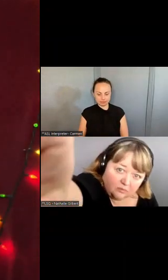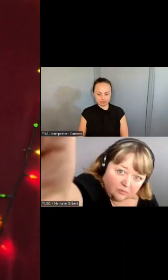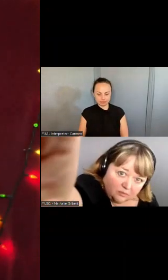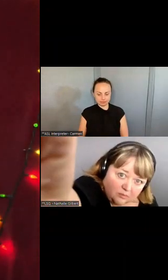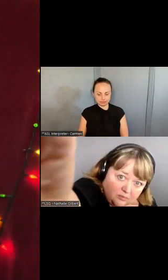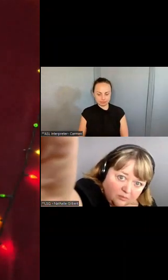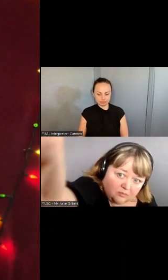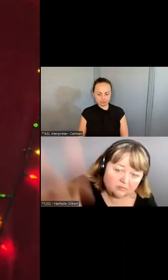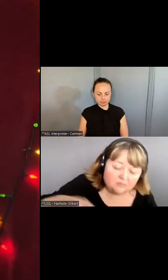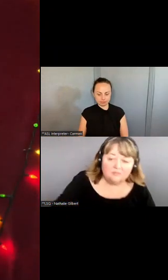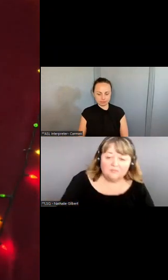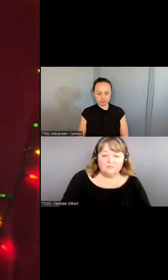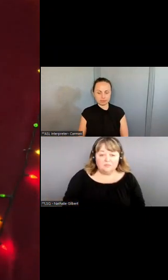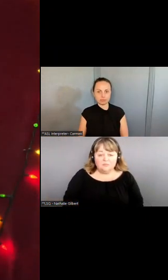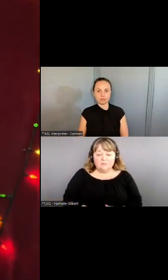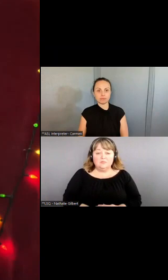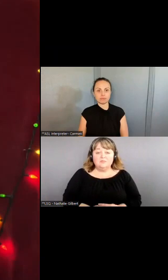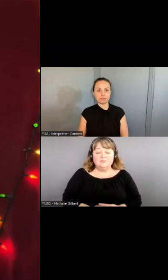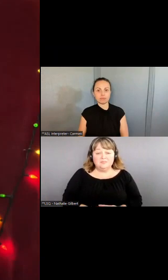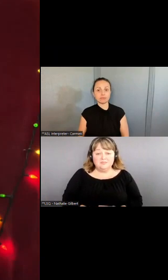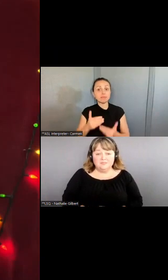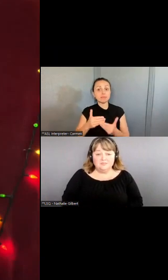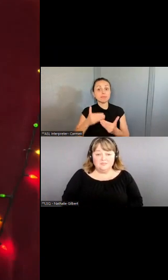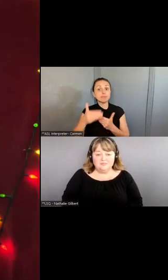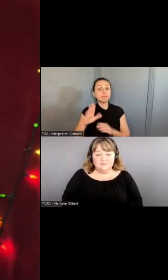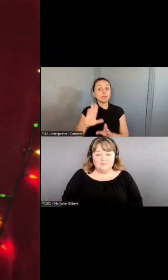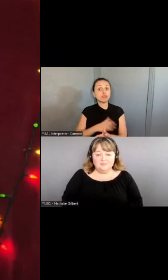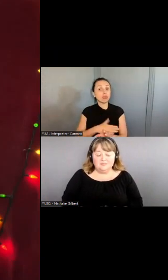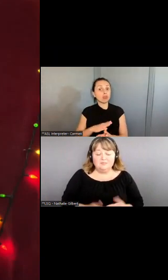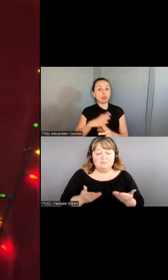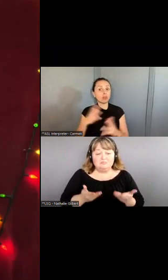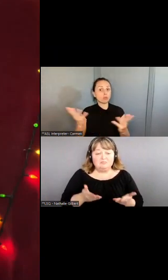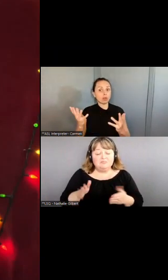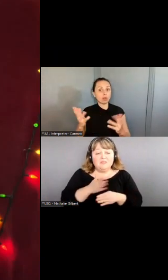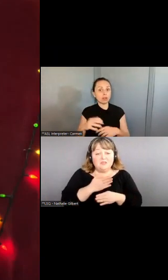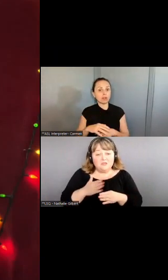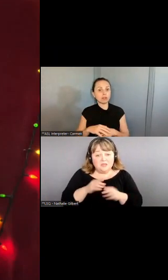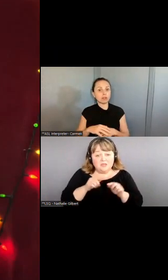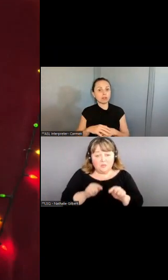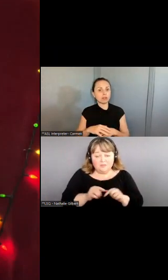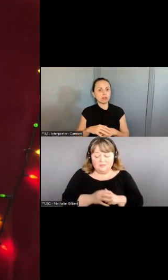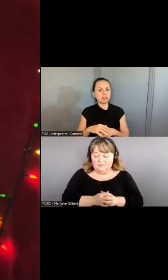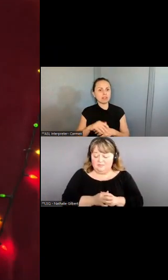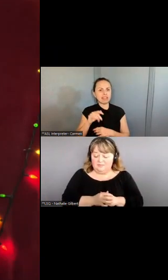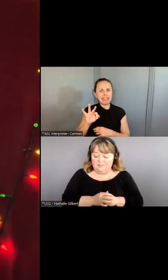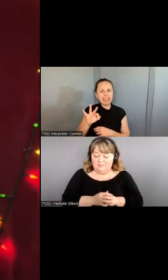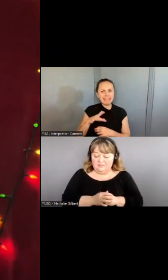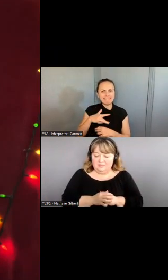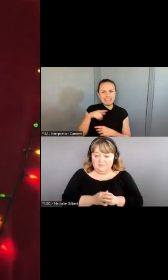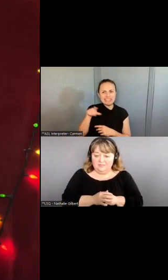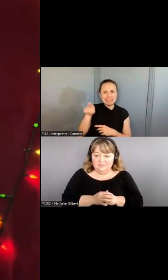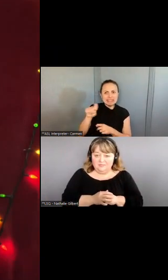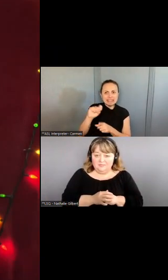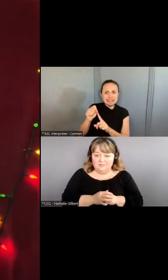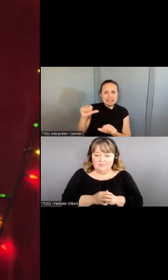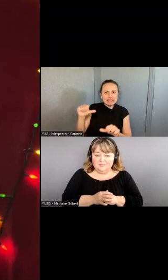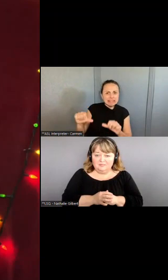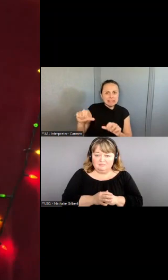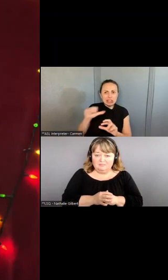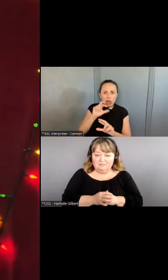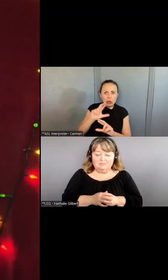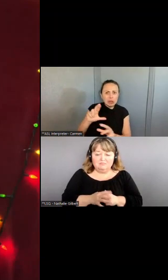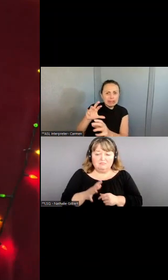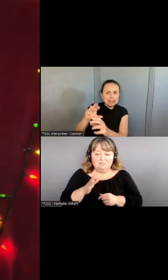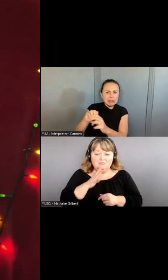This next song is one about sort of facing up to things that you're not quite sure you're ready to do and just giving them a